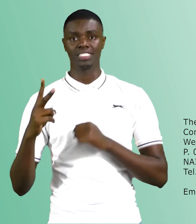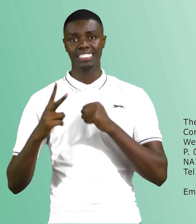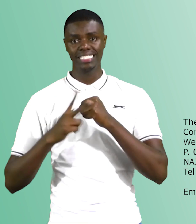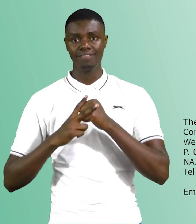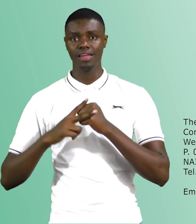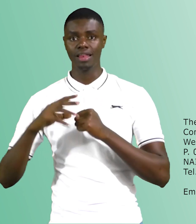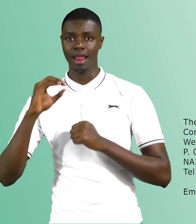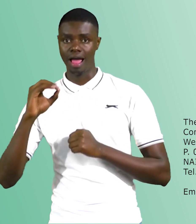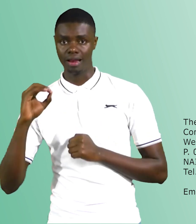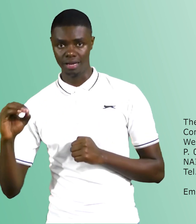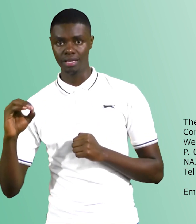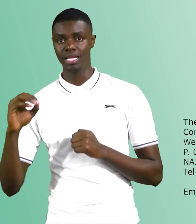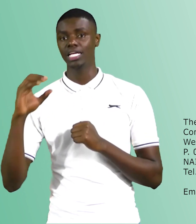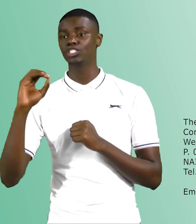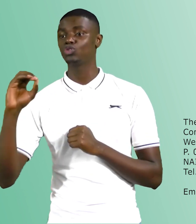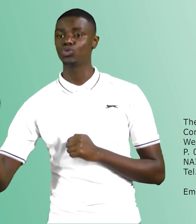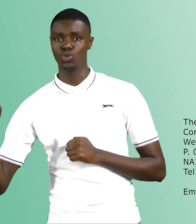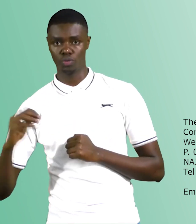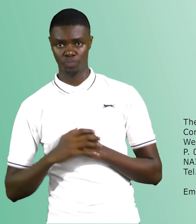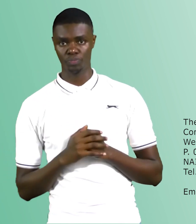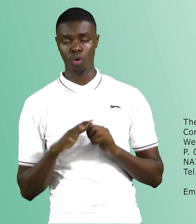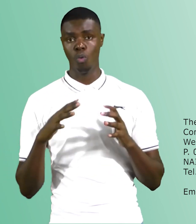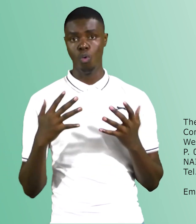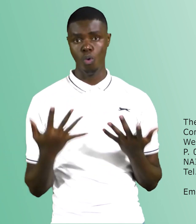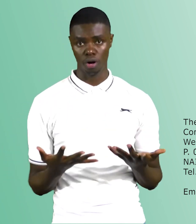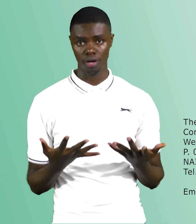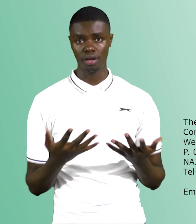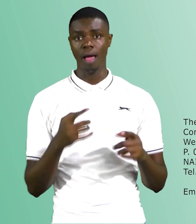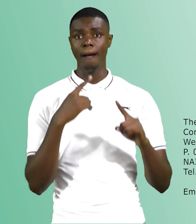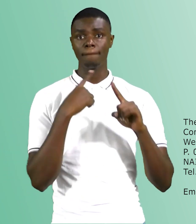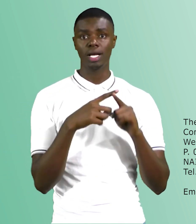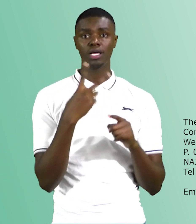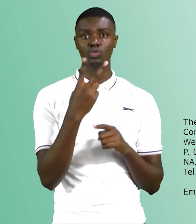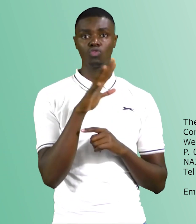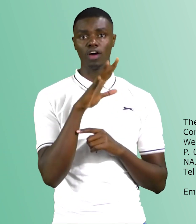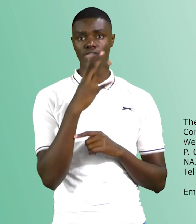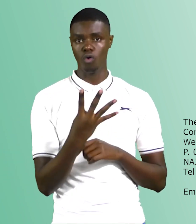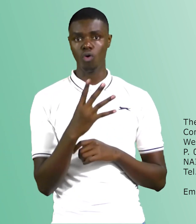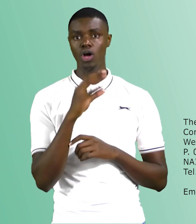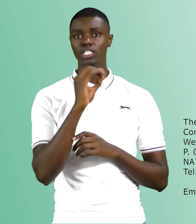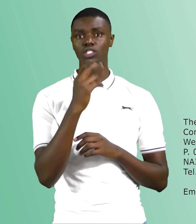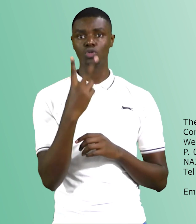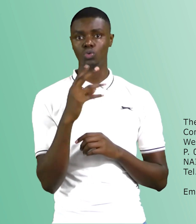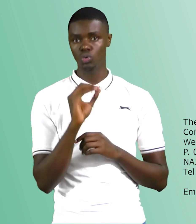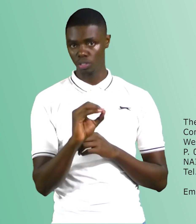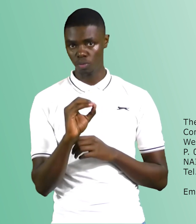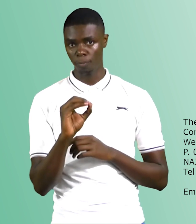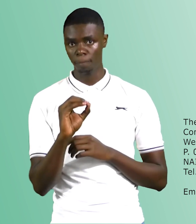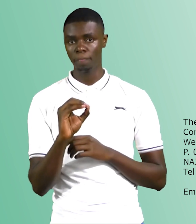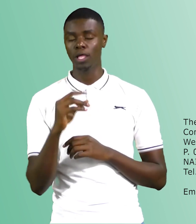22 700 00 or +254